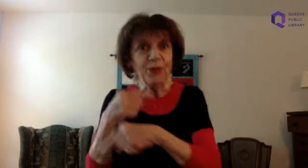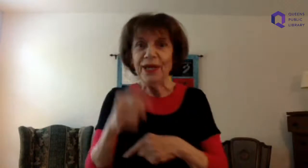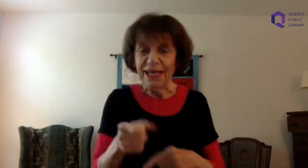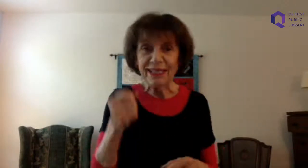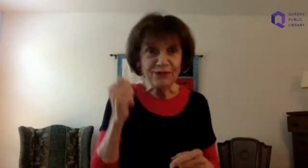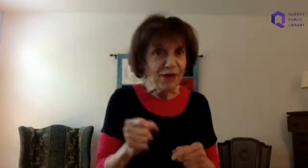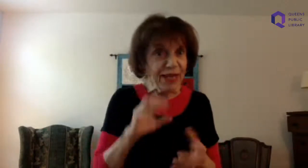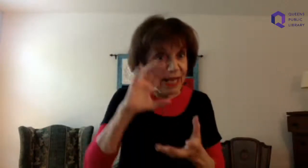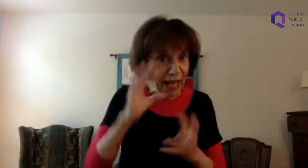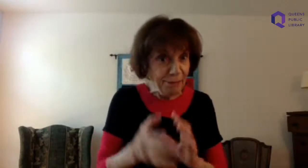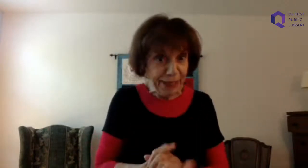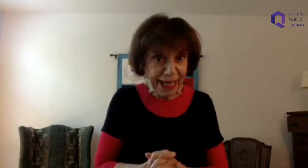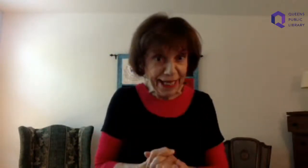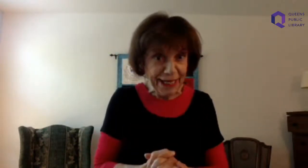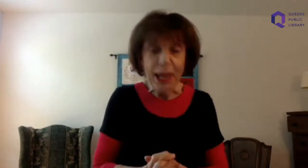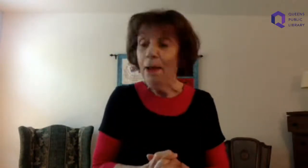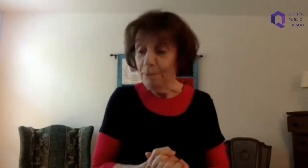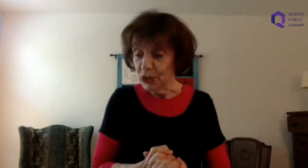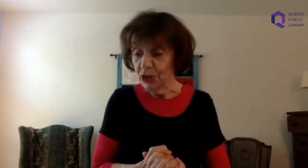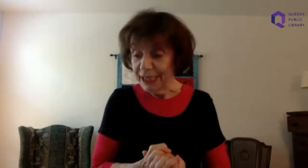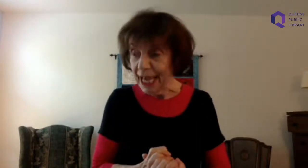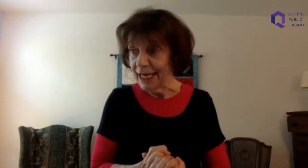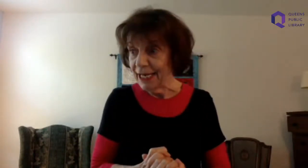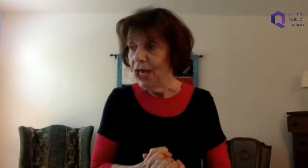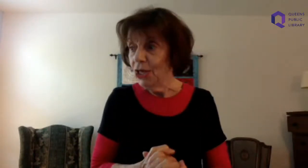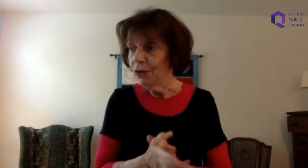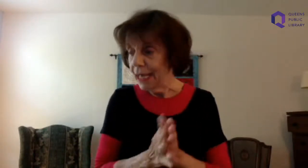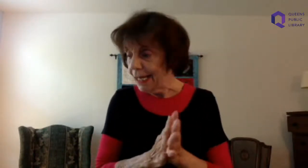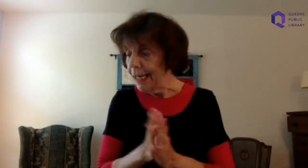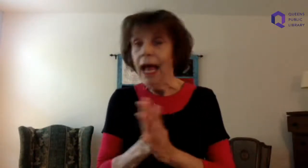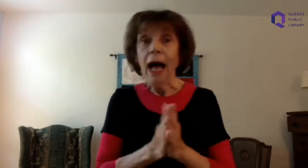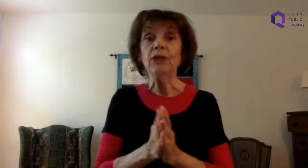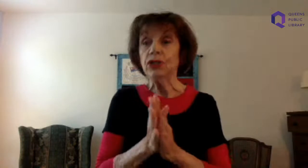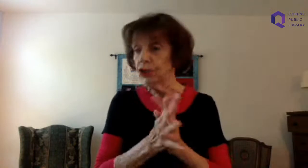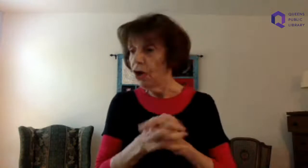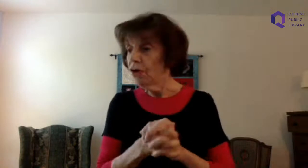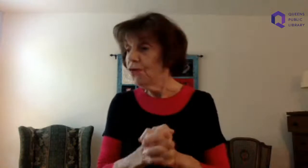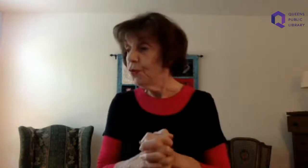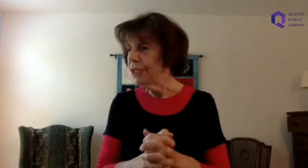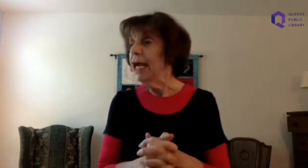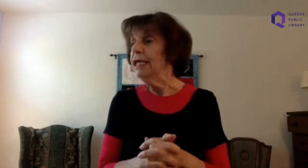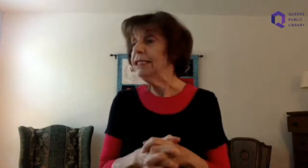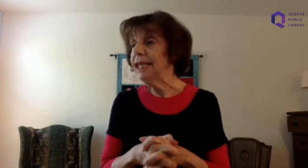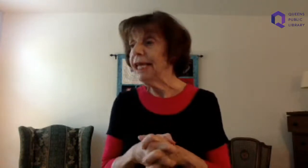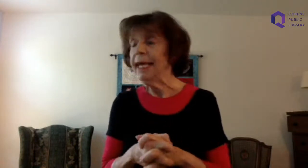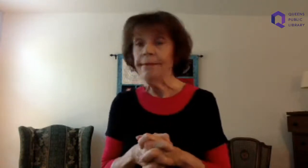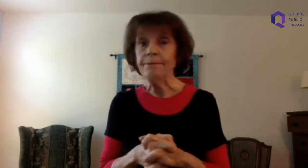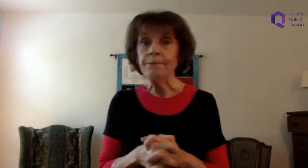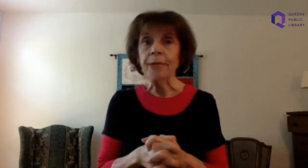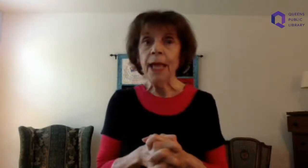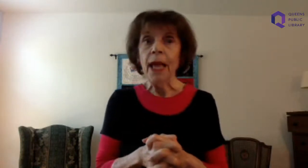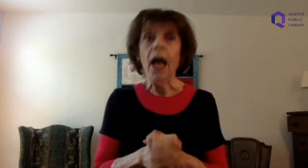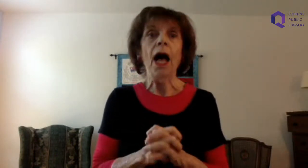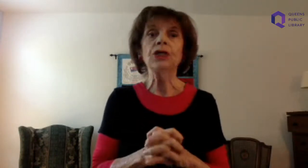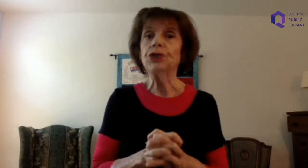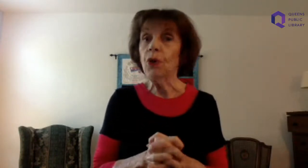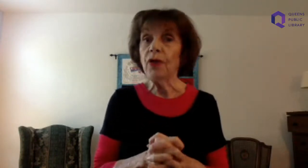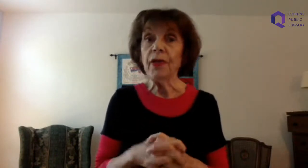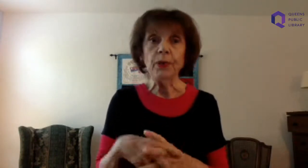it's very complicated, but you'll get it. You'll get it. I'm going to start off with singing a song that we